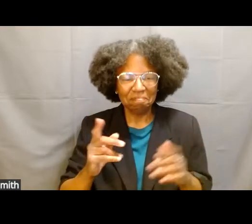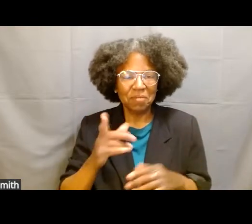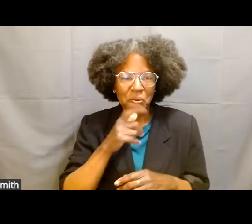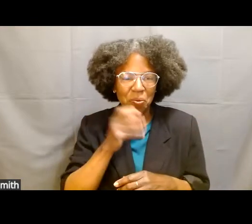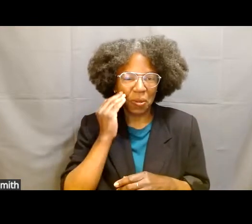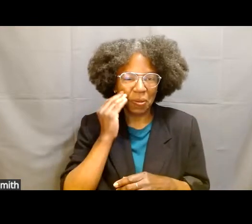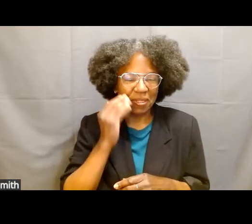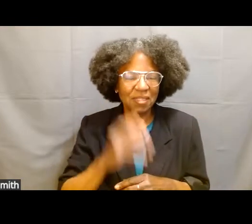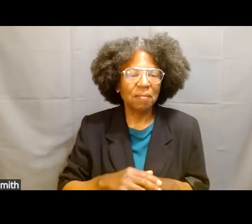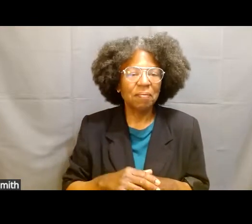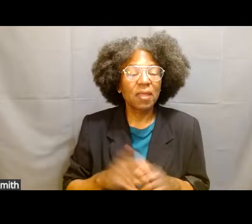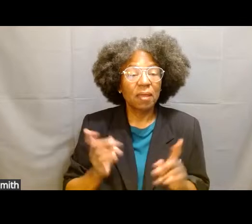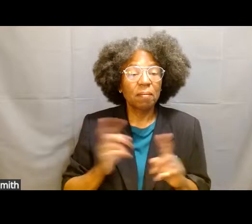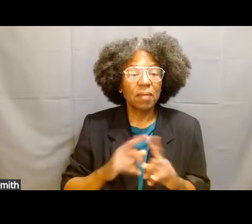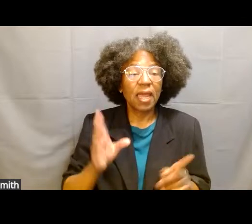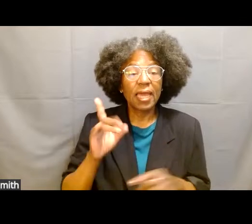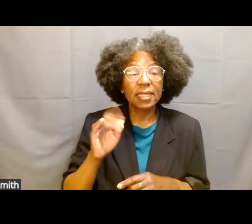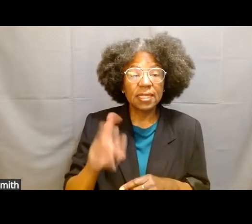to